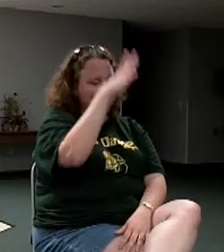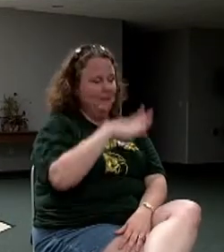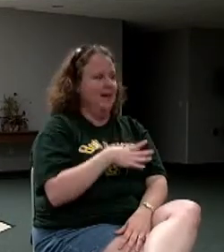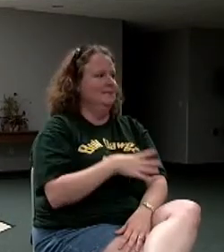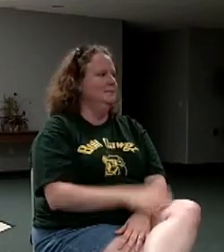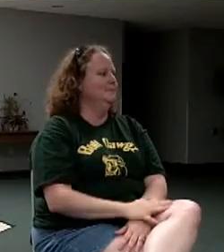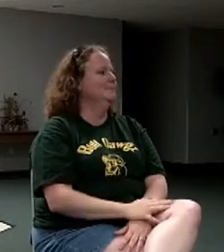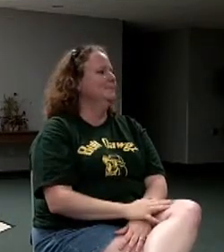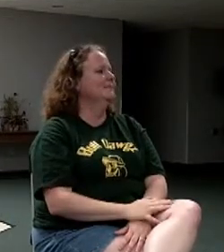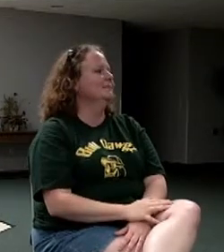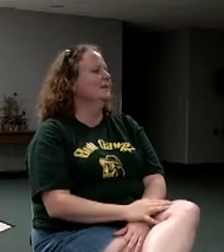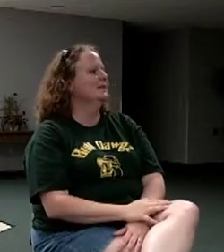man.